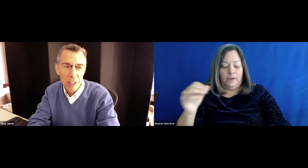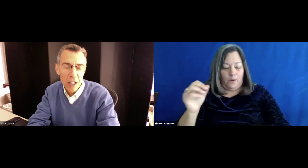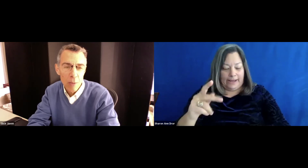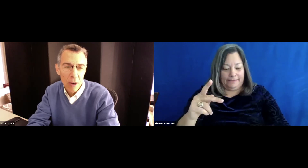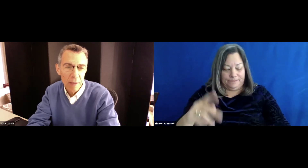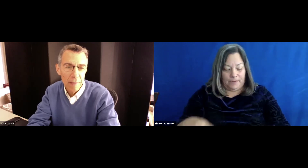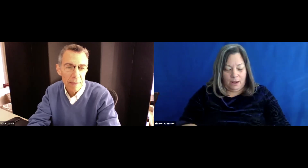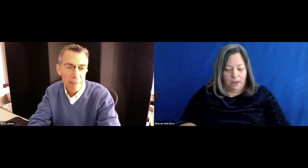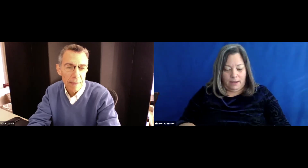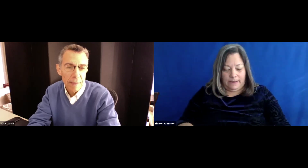Marla.